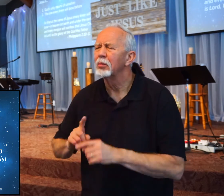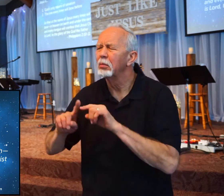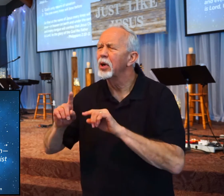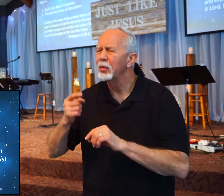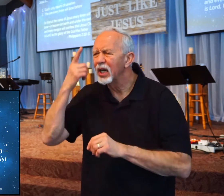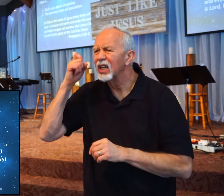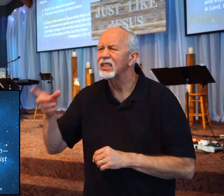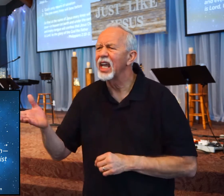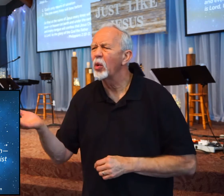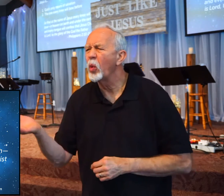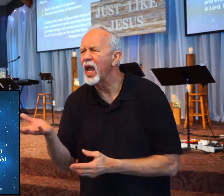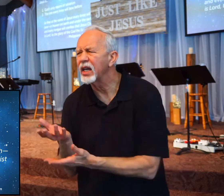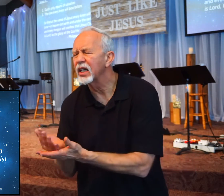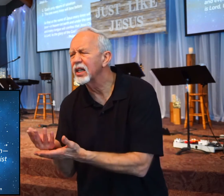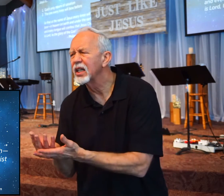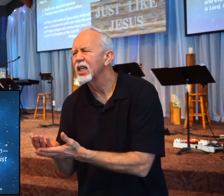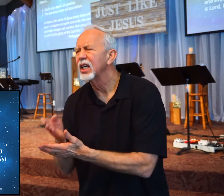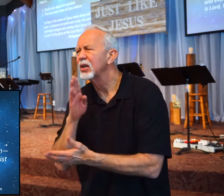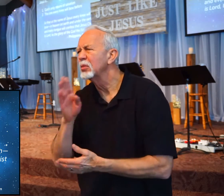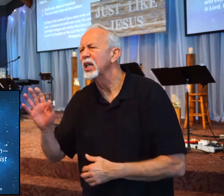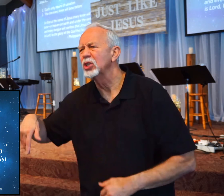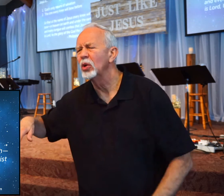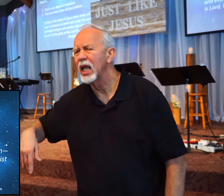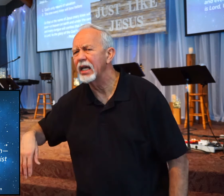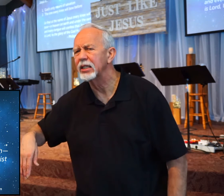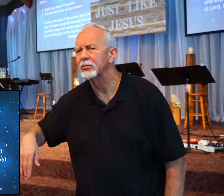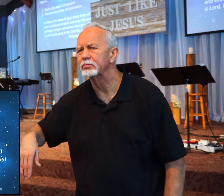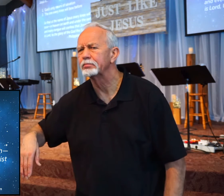they waited, it will be too late.